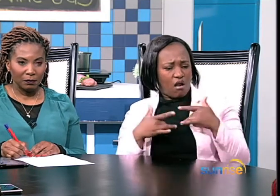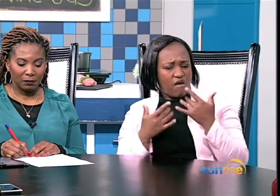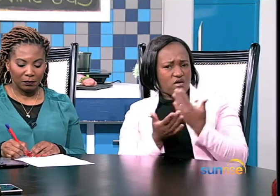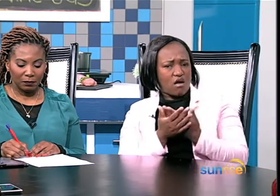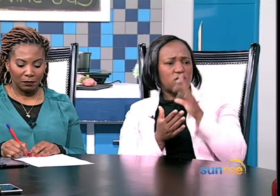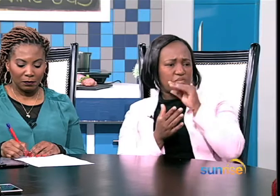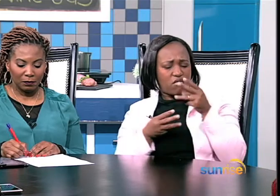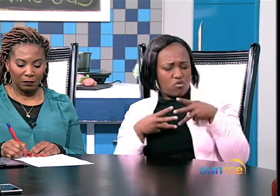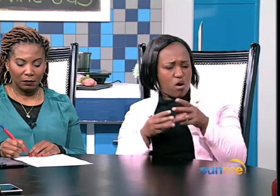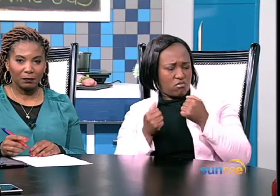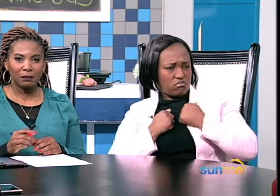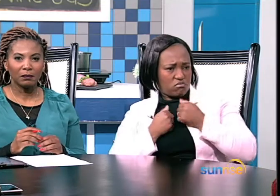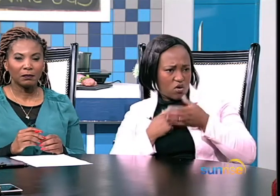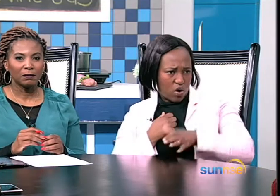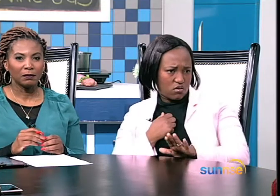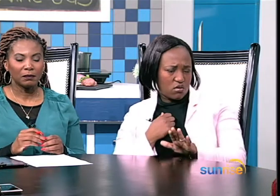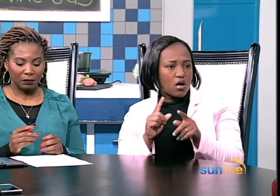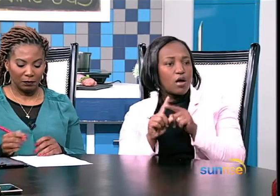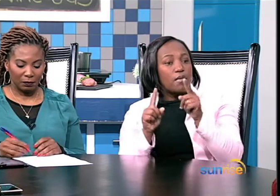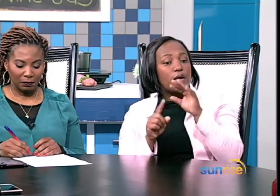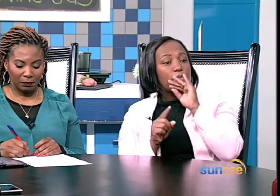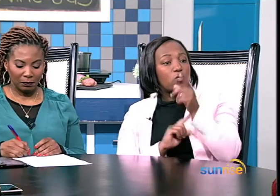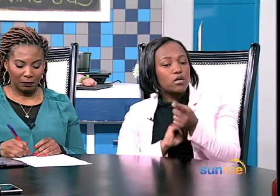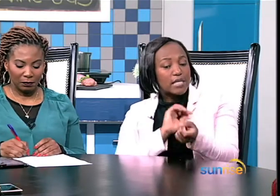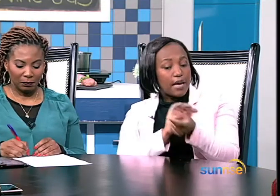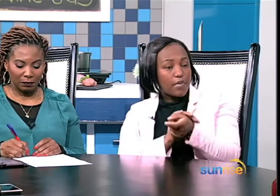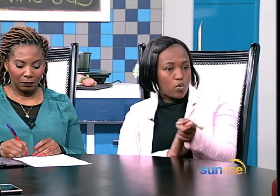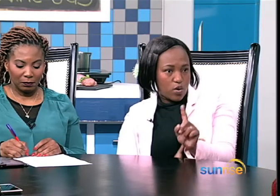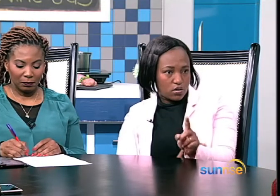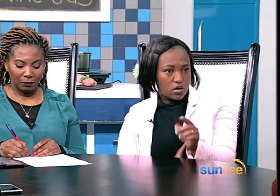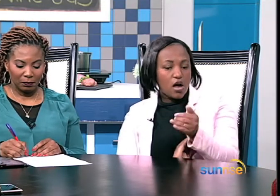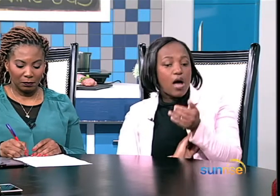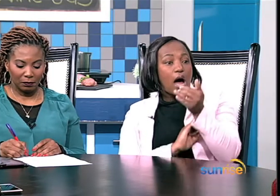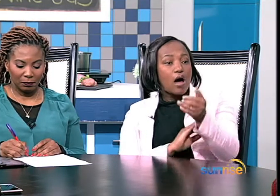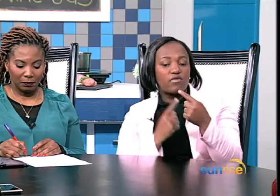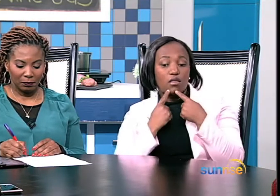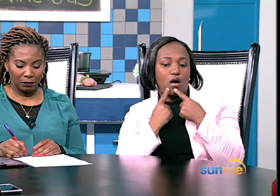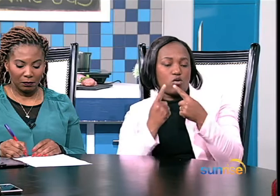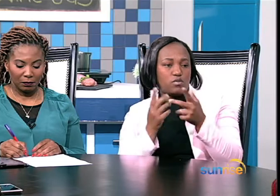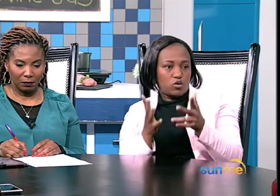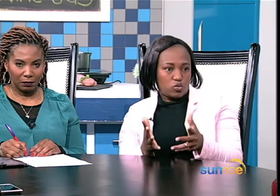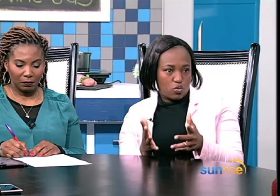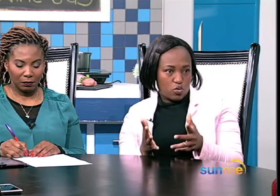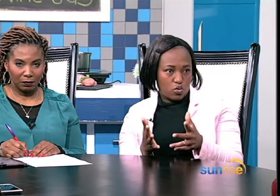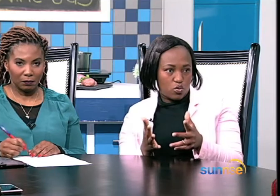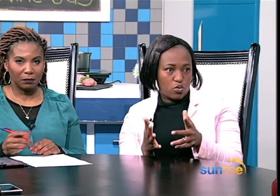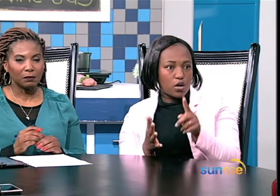way. What also that's going to be happening is that after this announcement, this needs to be followed by a